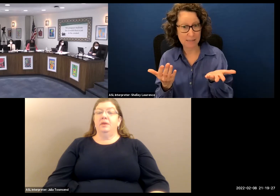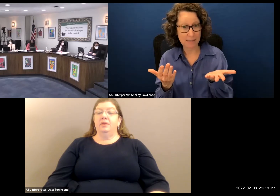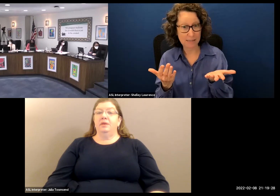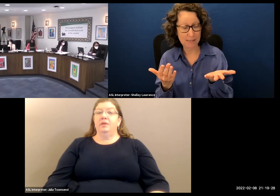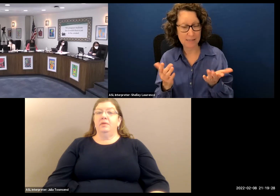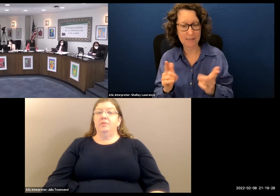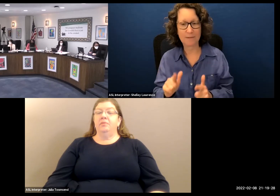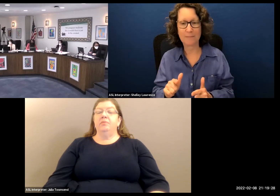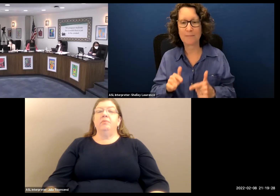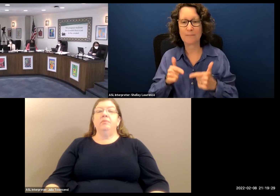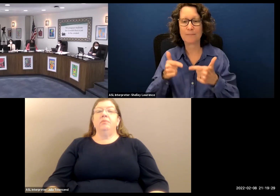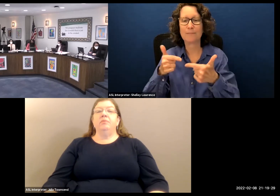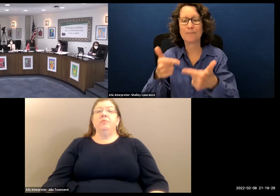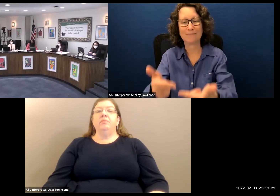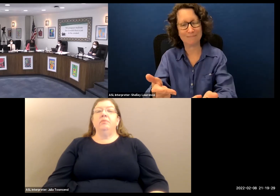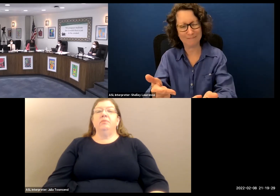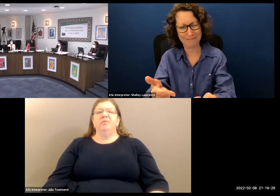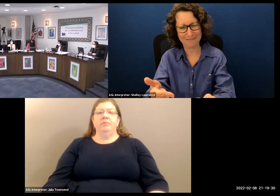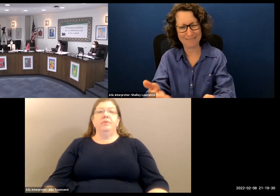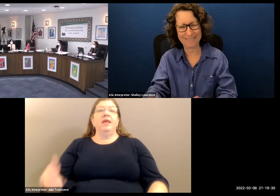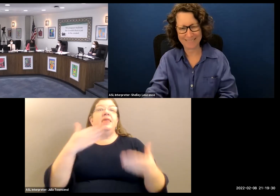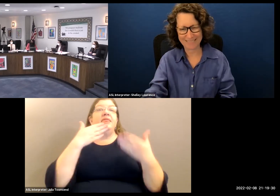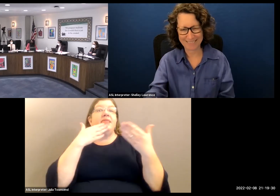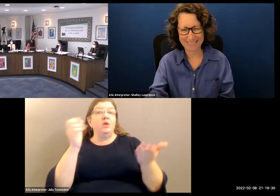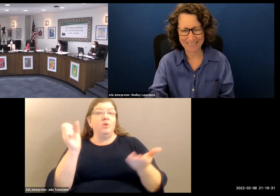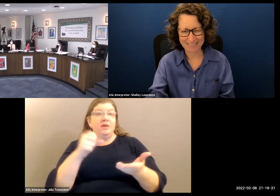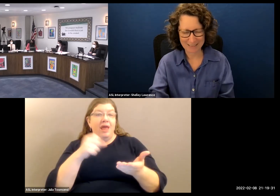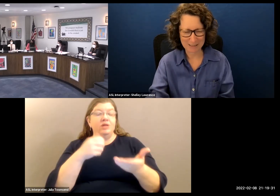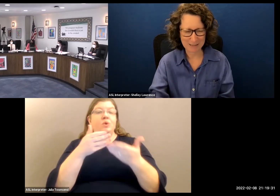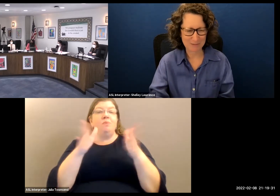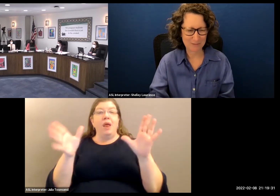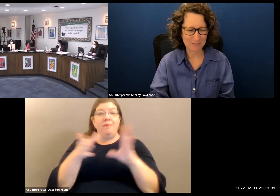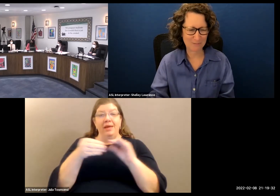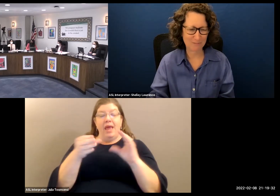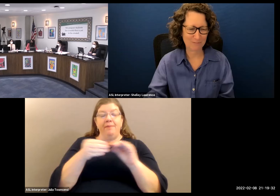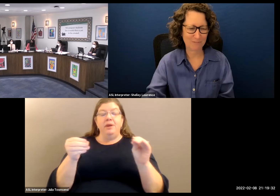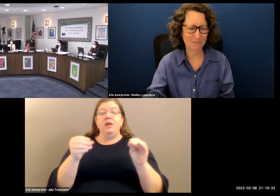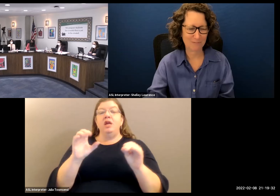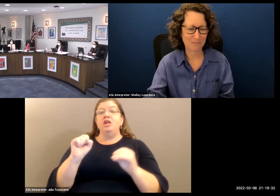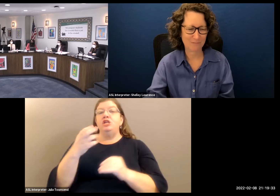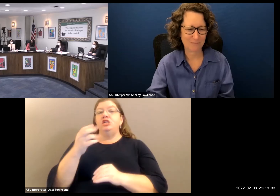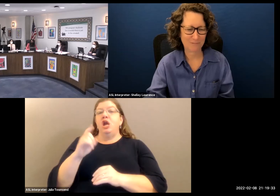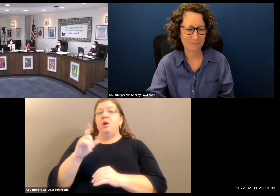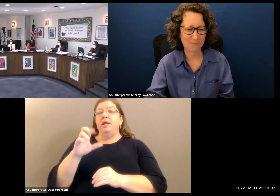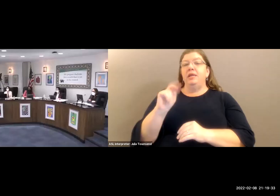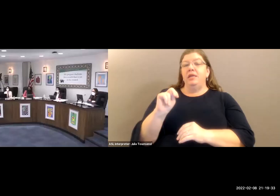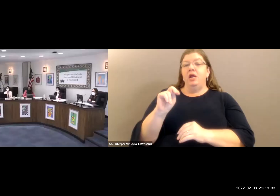Thank you, President Munoz. We do have public comment. I will begin with Sheridan Rosenberg.